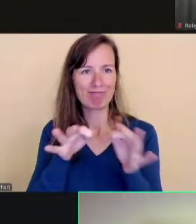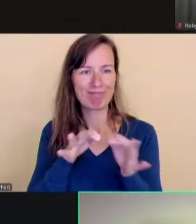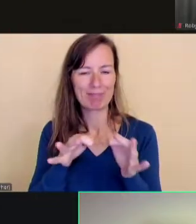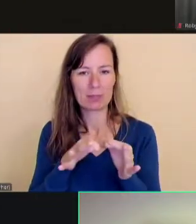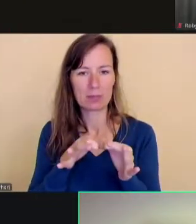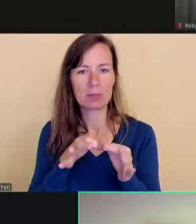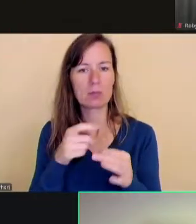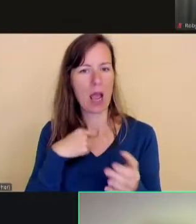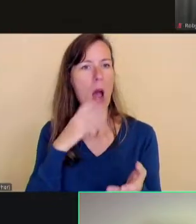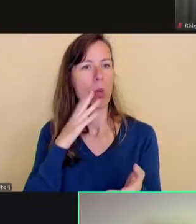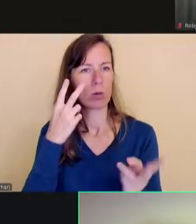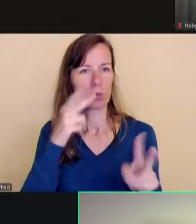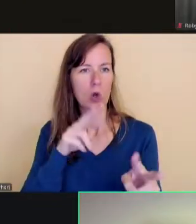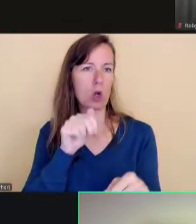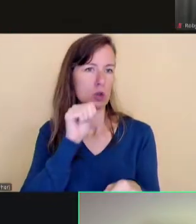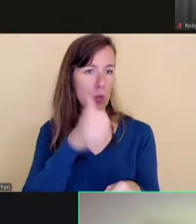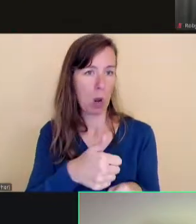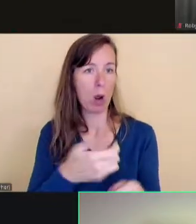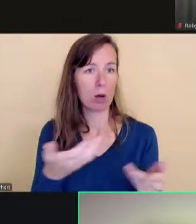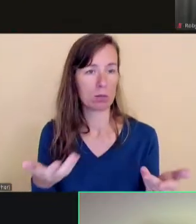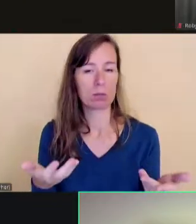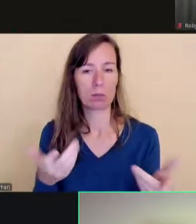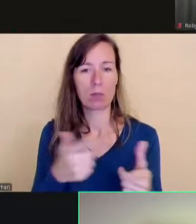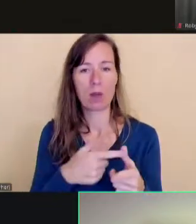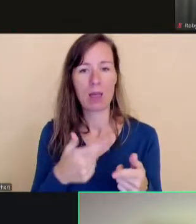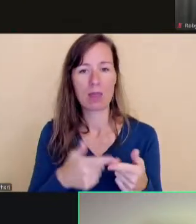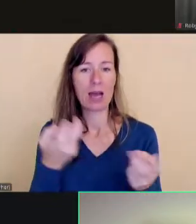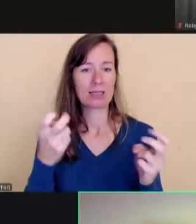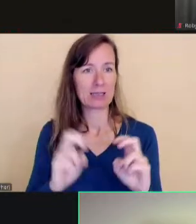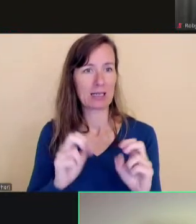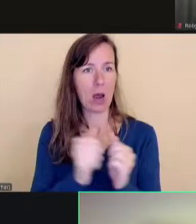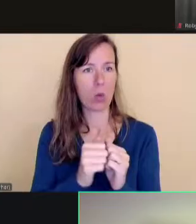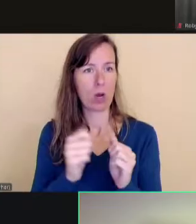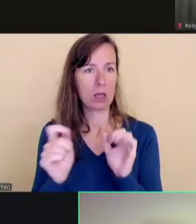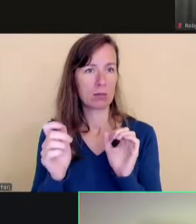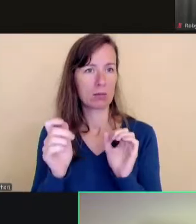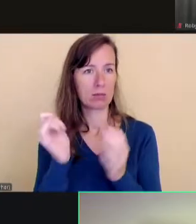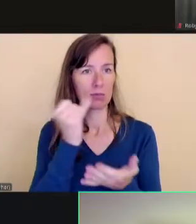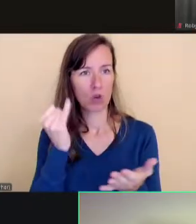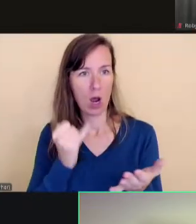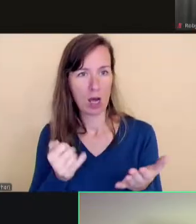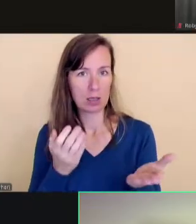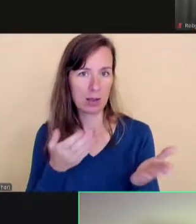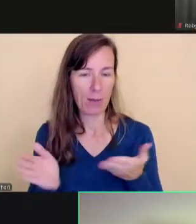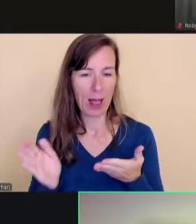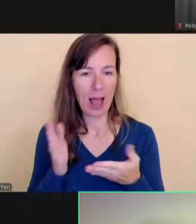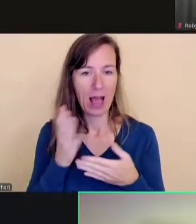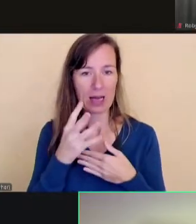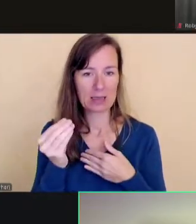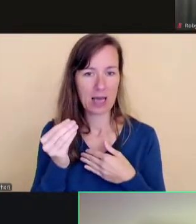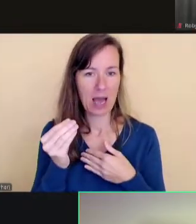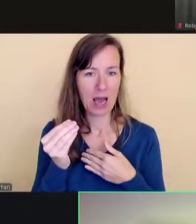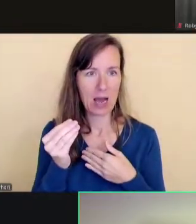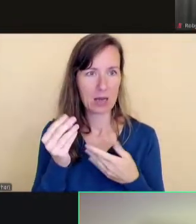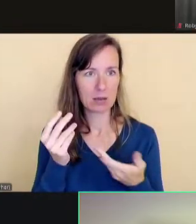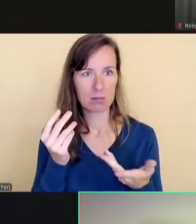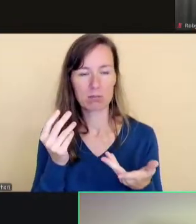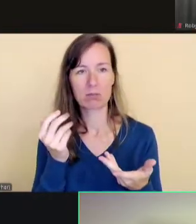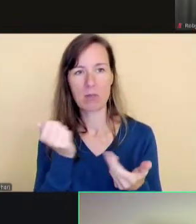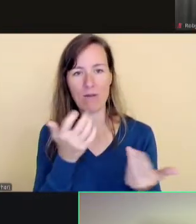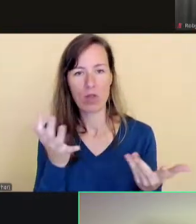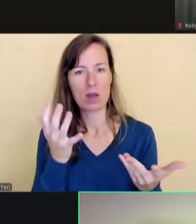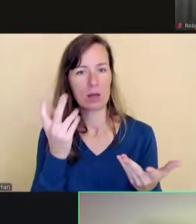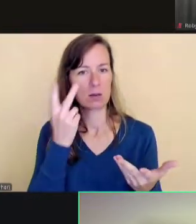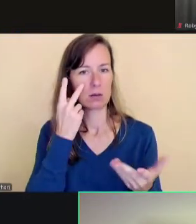I'll take a look at it tomorrow, and we'll sit down with the drawings and the plans and the as-built and everything we have, and we'll see